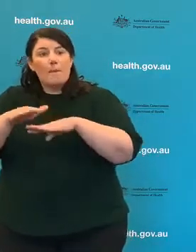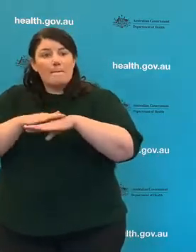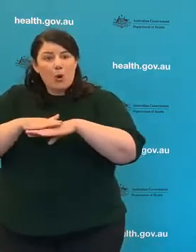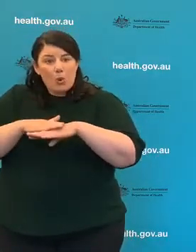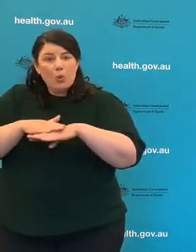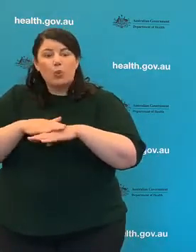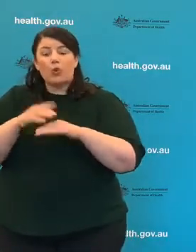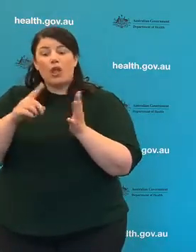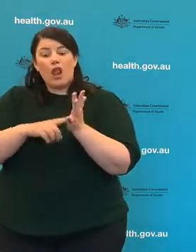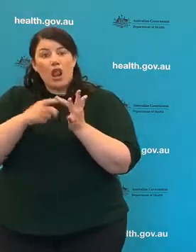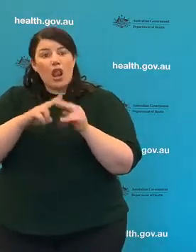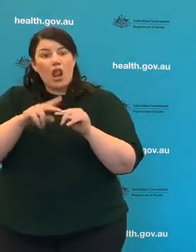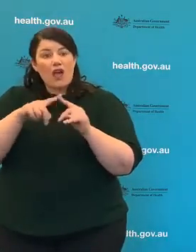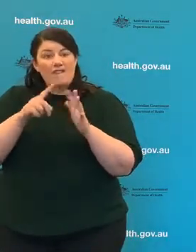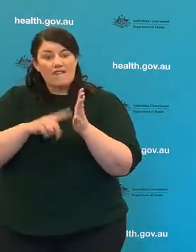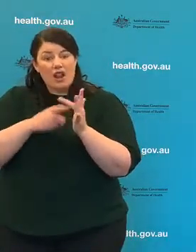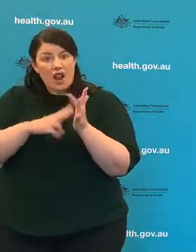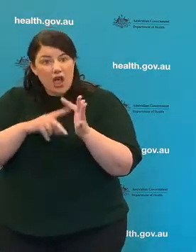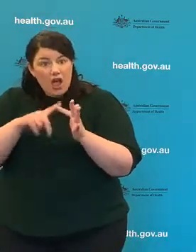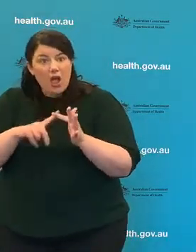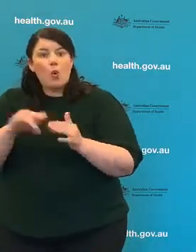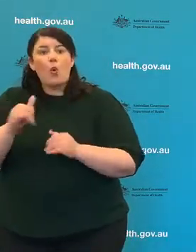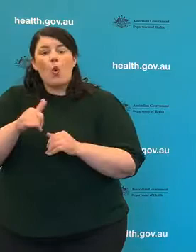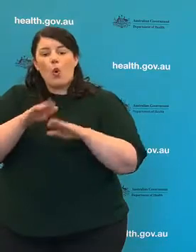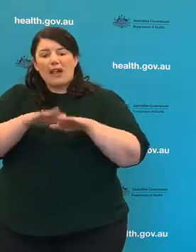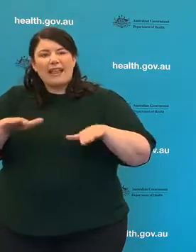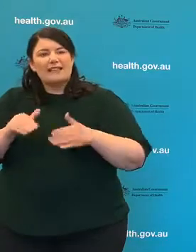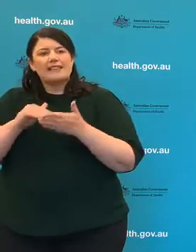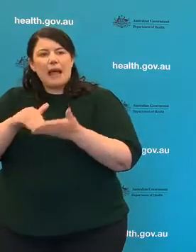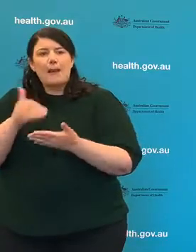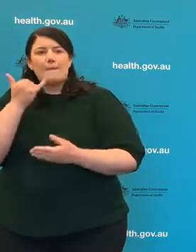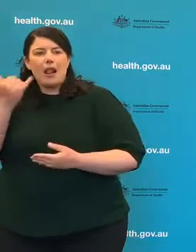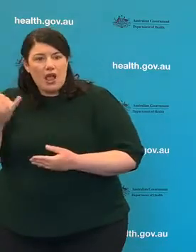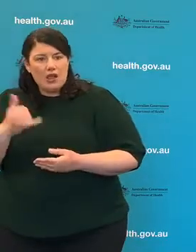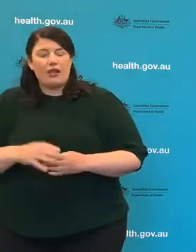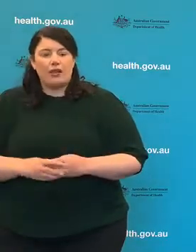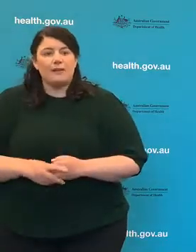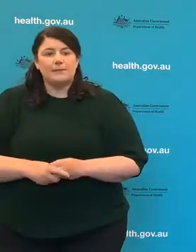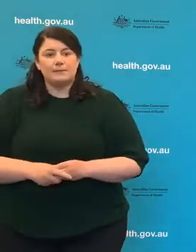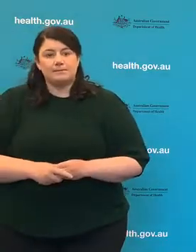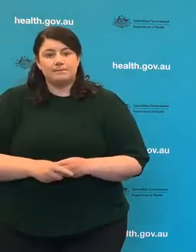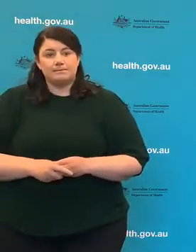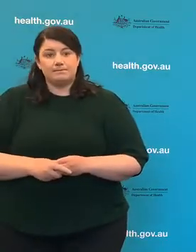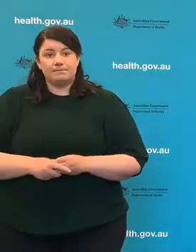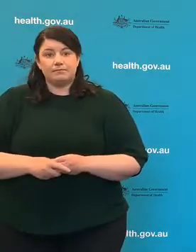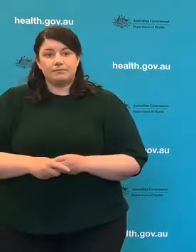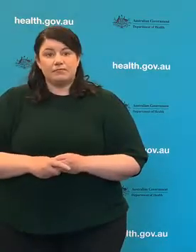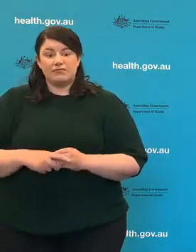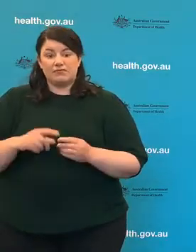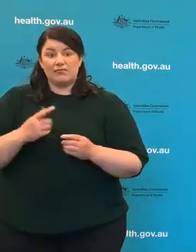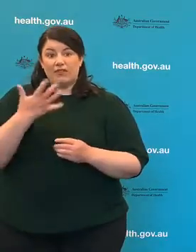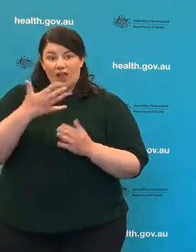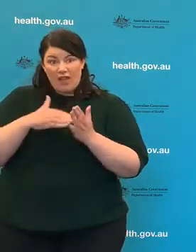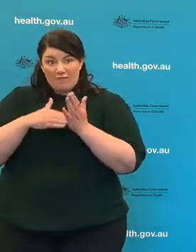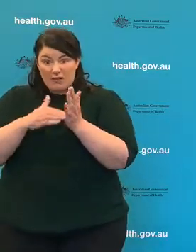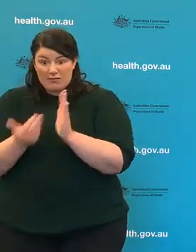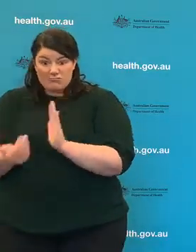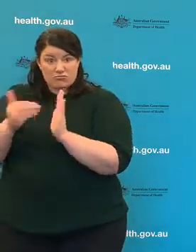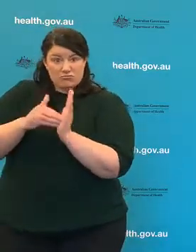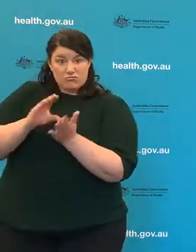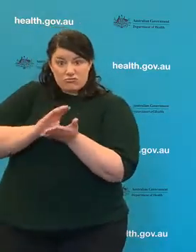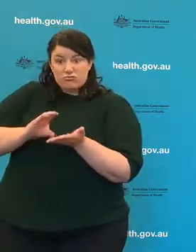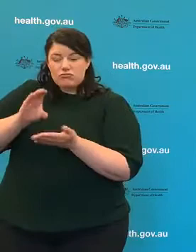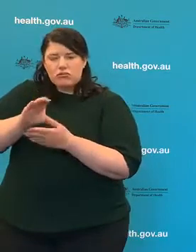and Kids Helpline. We funded an additional $5 million to enhance digital and phone services for specific